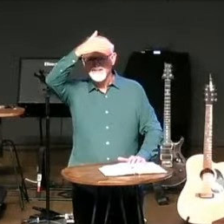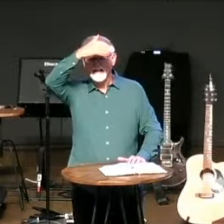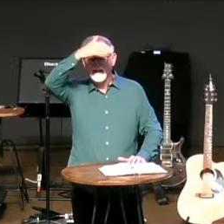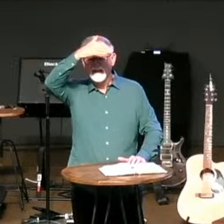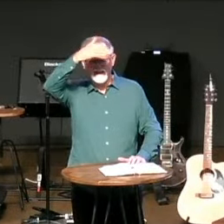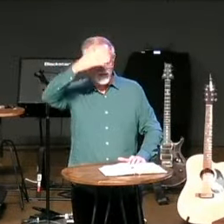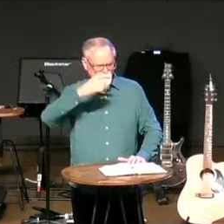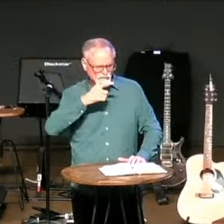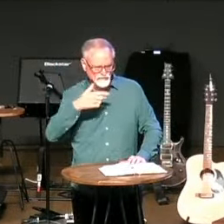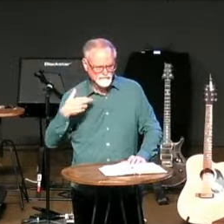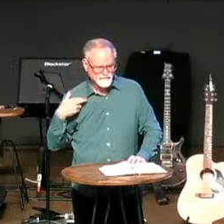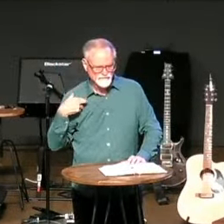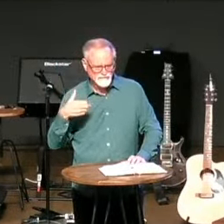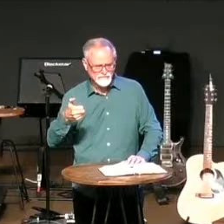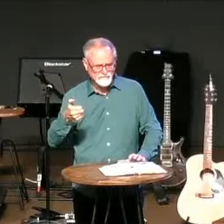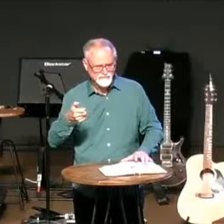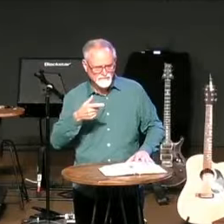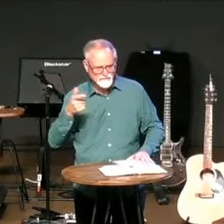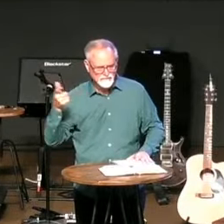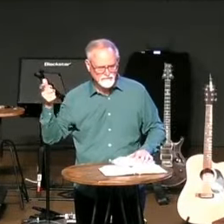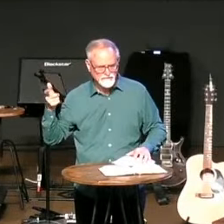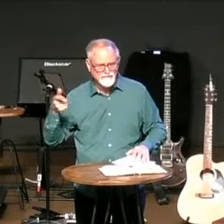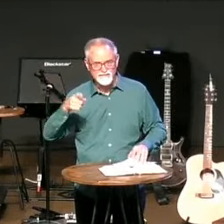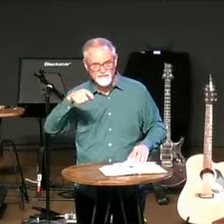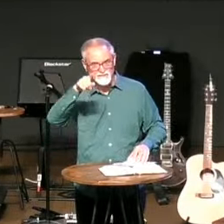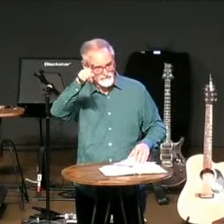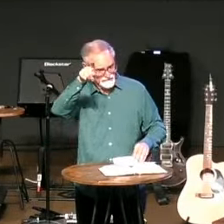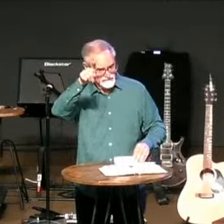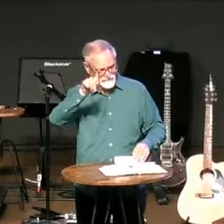responsible for the PowerPoint clicker? Who do I look at?